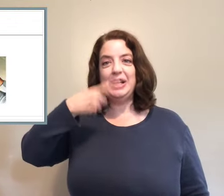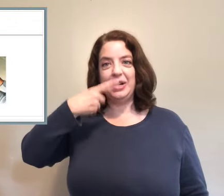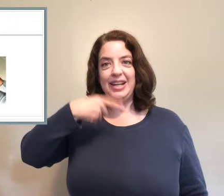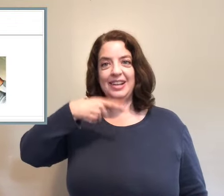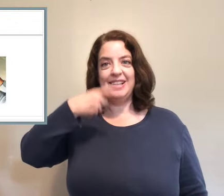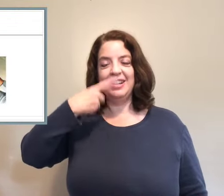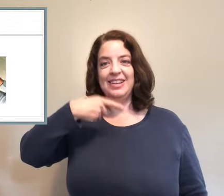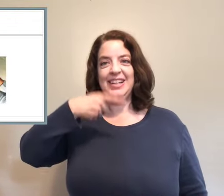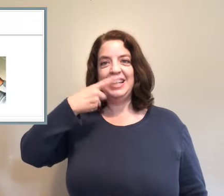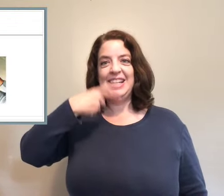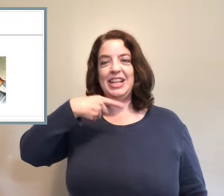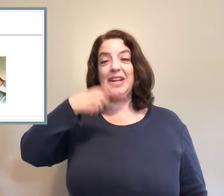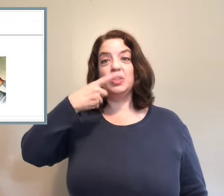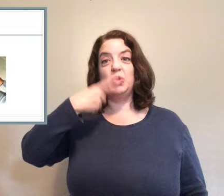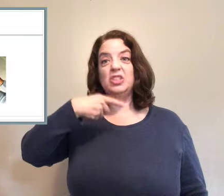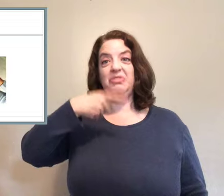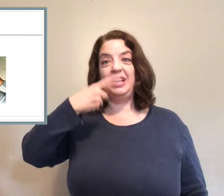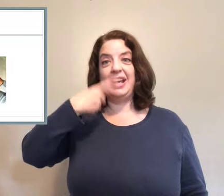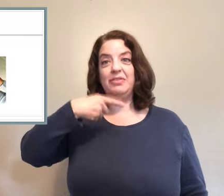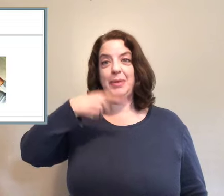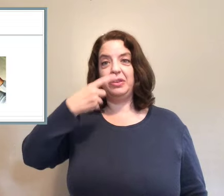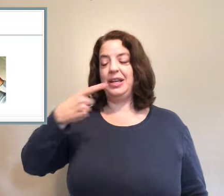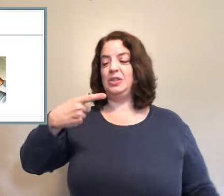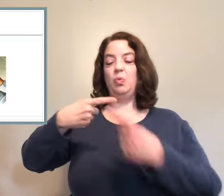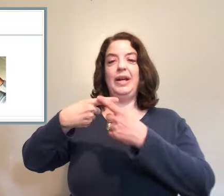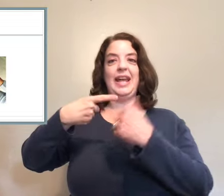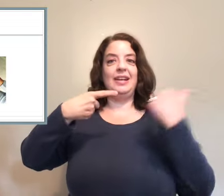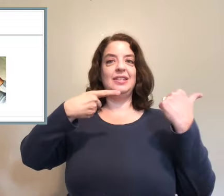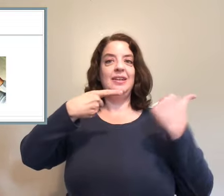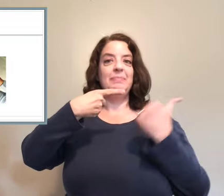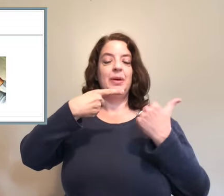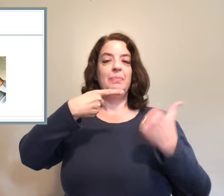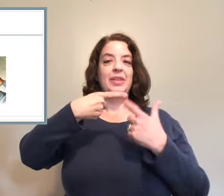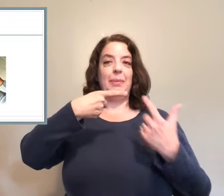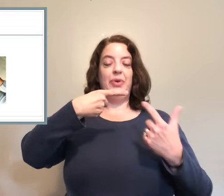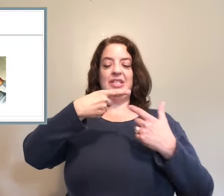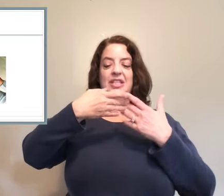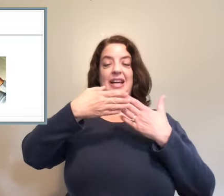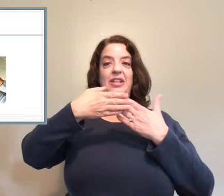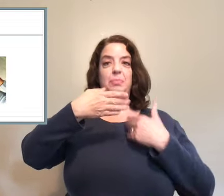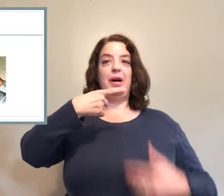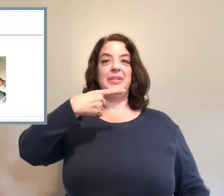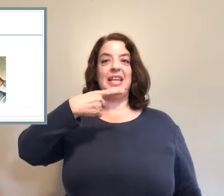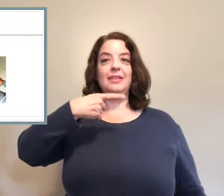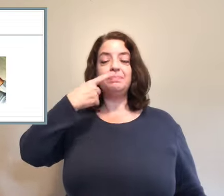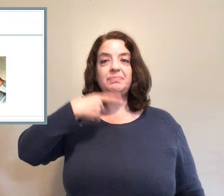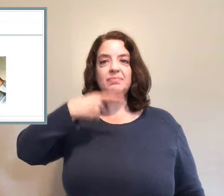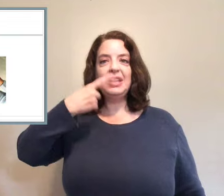hearing. Hearing, because words are falling out of your mouth. It's a one hand that points to the side. Your palm is in, and